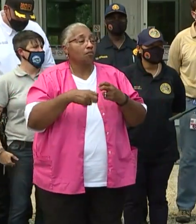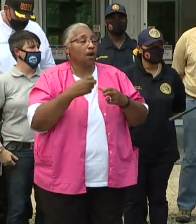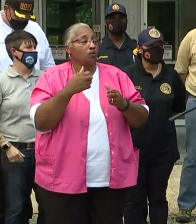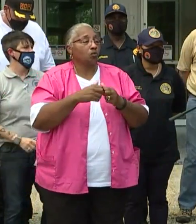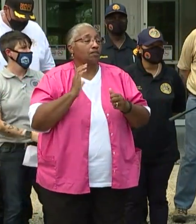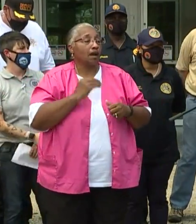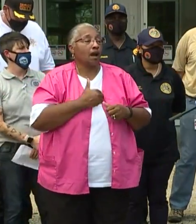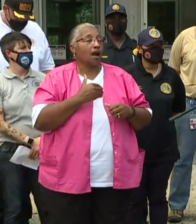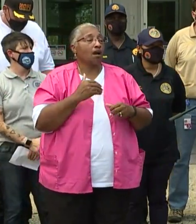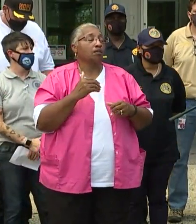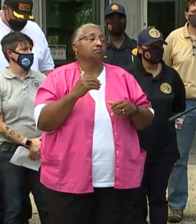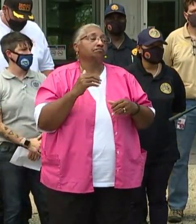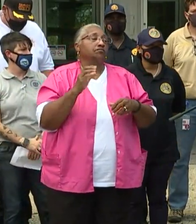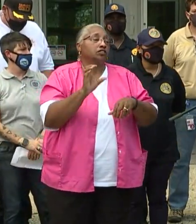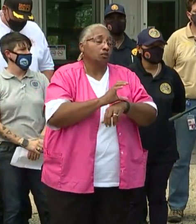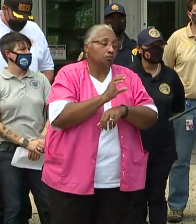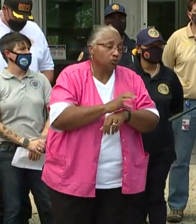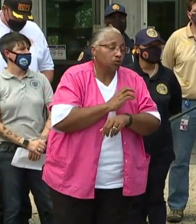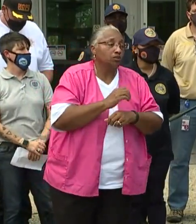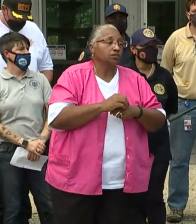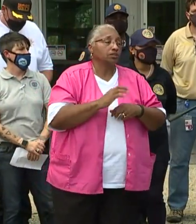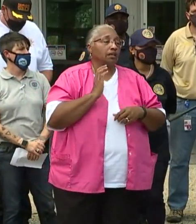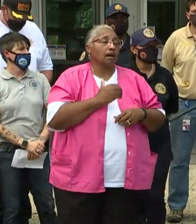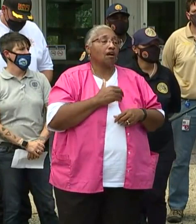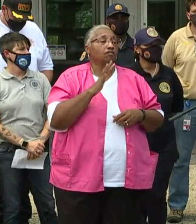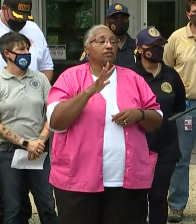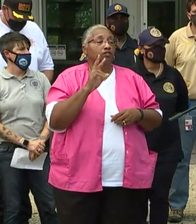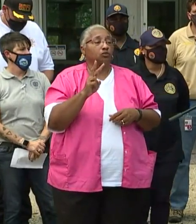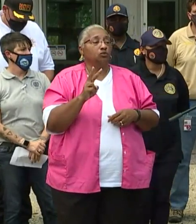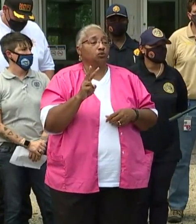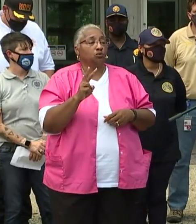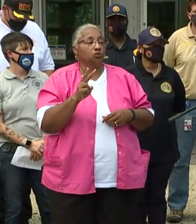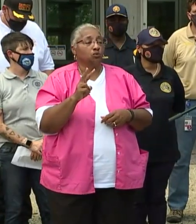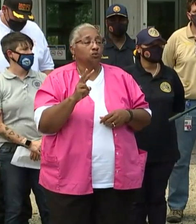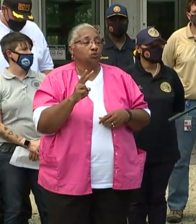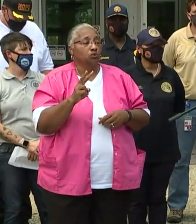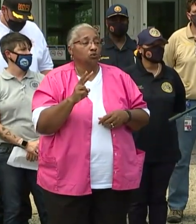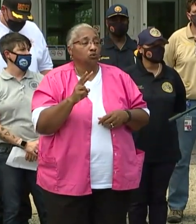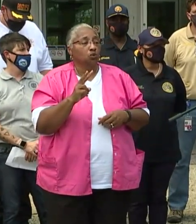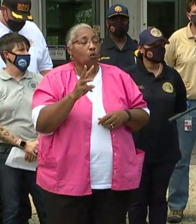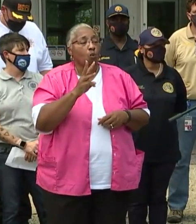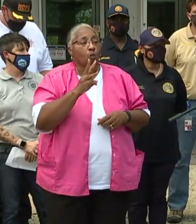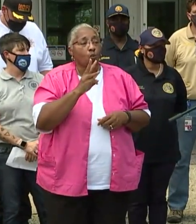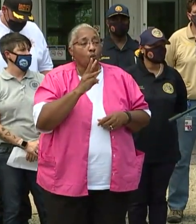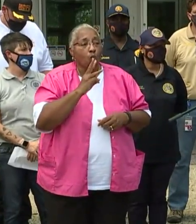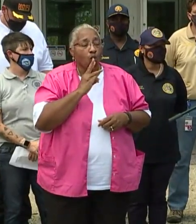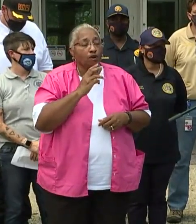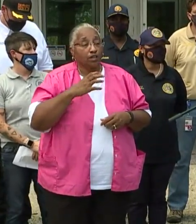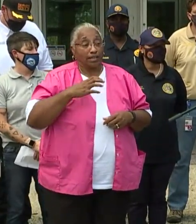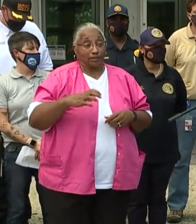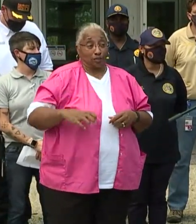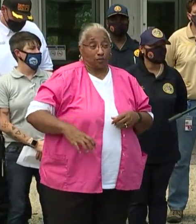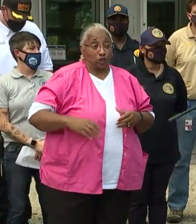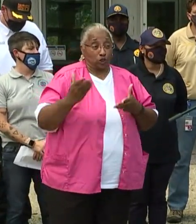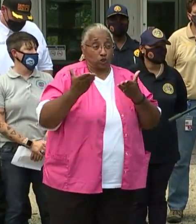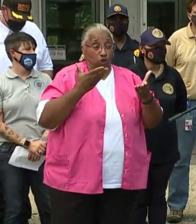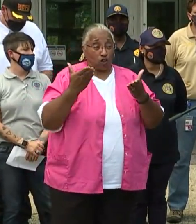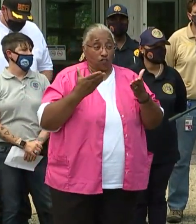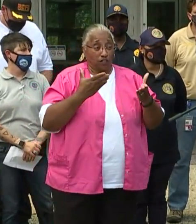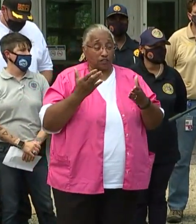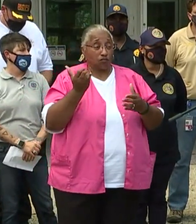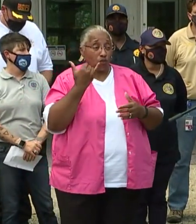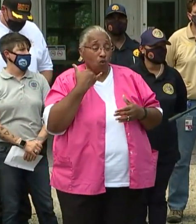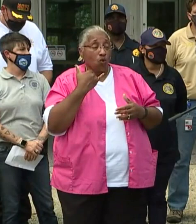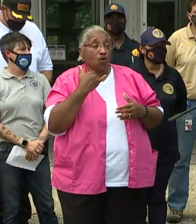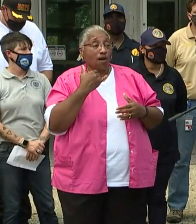our computers, and our 52 water customer service line is not working. So I